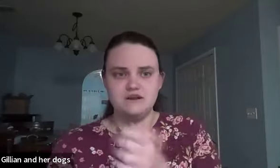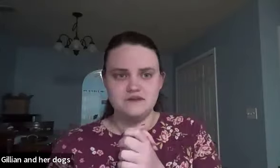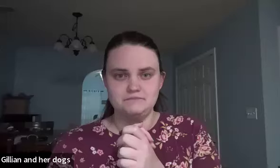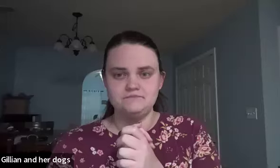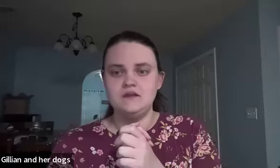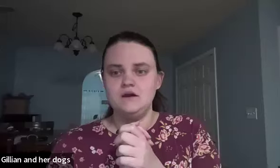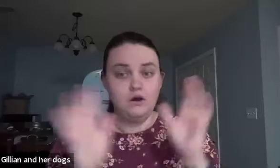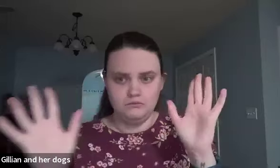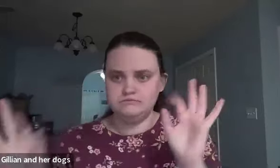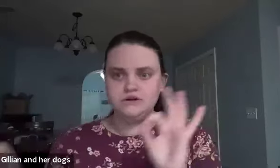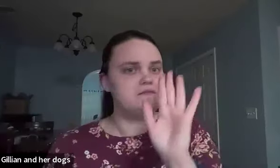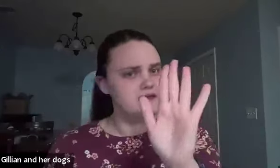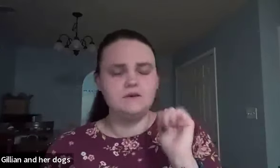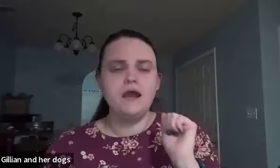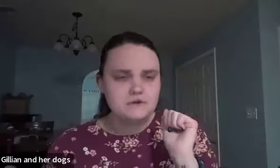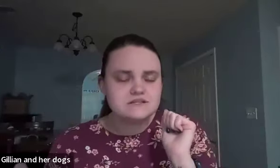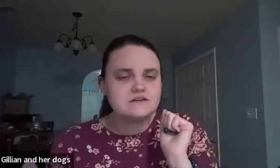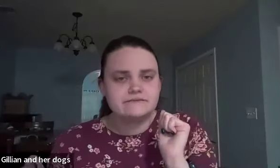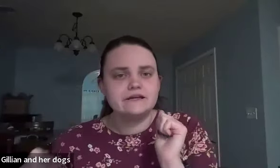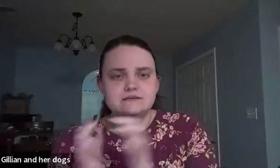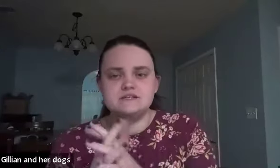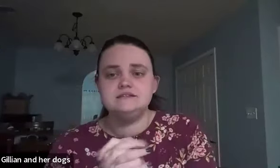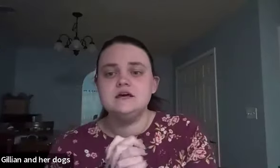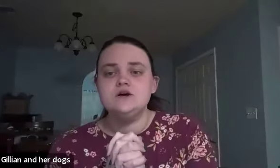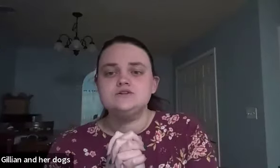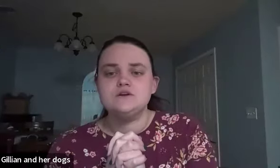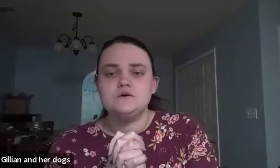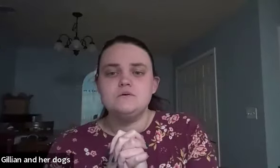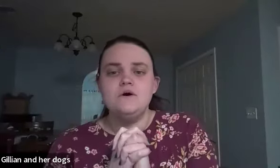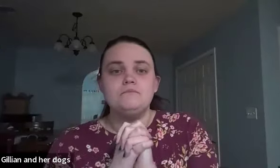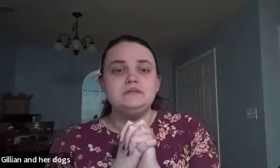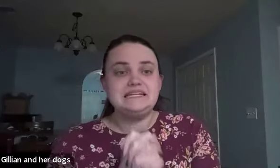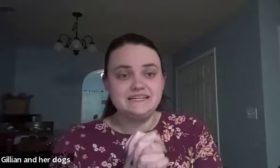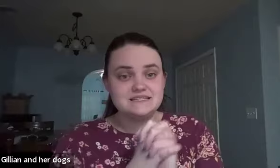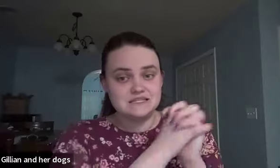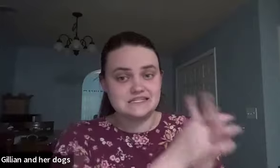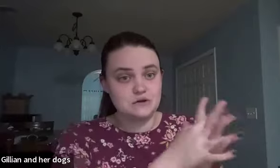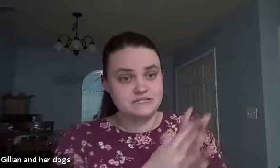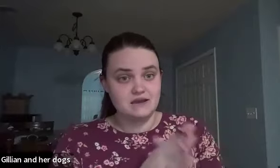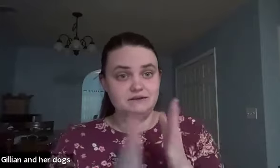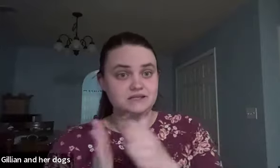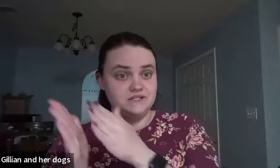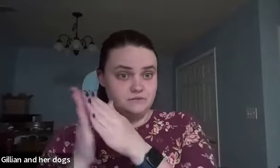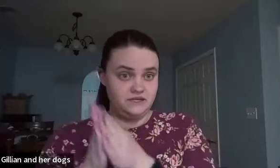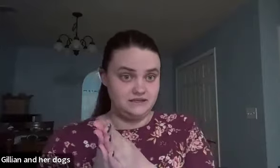finishing up there. Oh, perfect. Thank you. I knew I was going to forget some signs. So please slow down and please